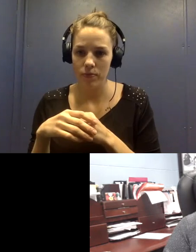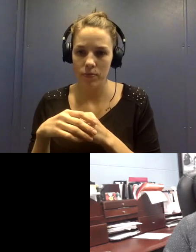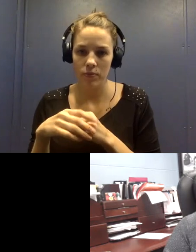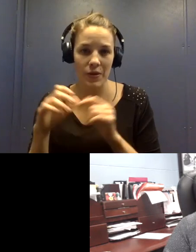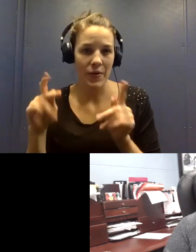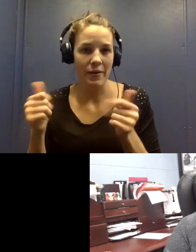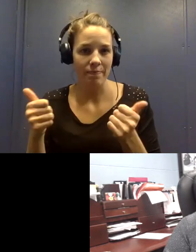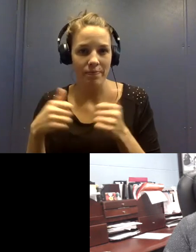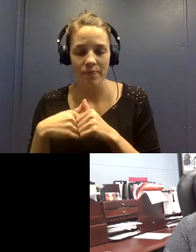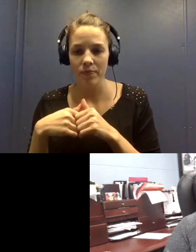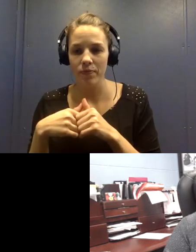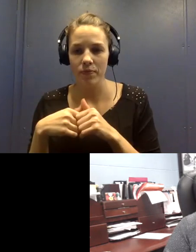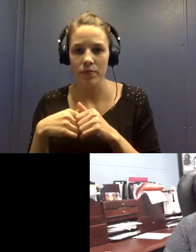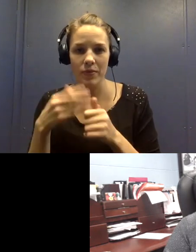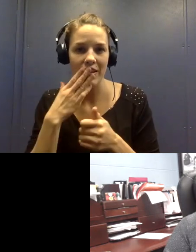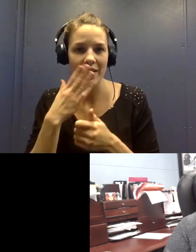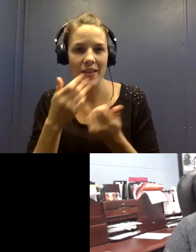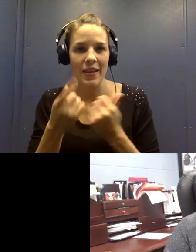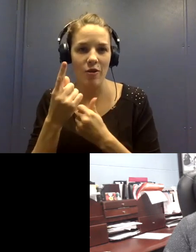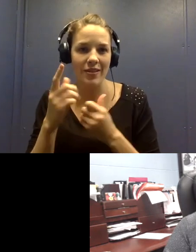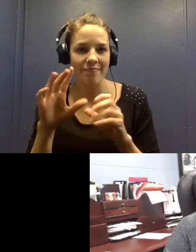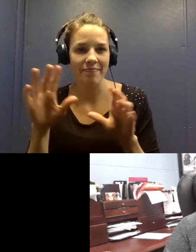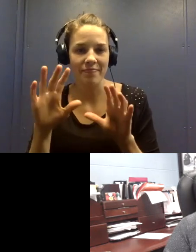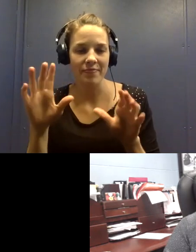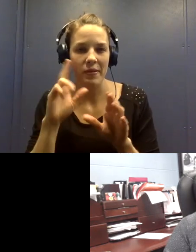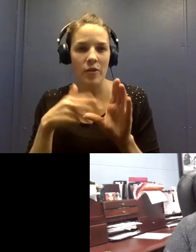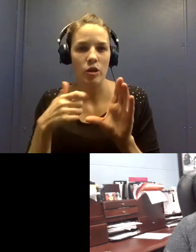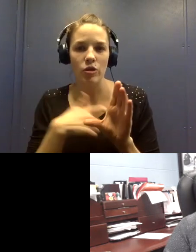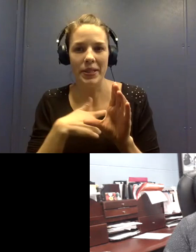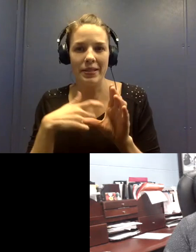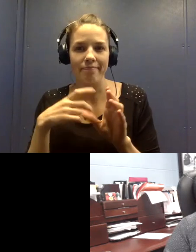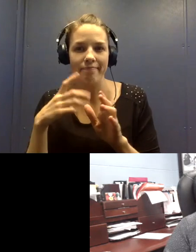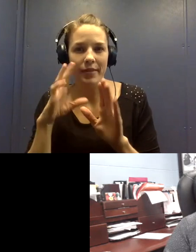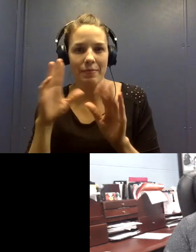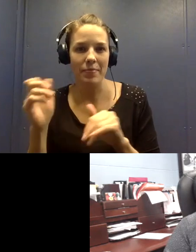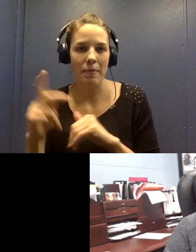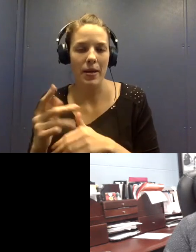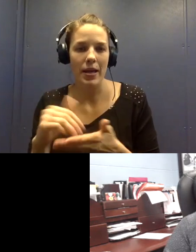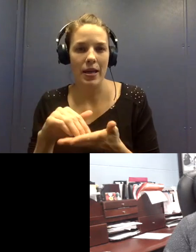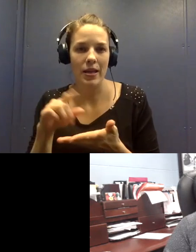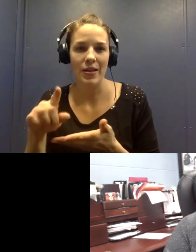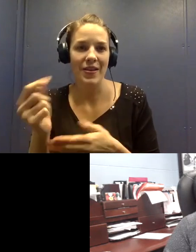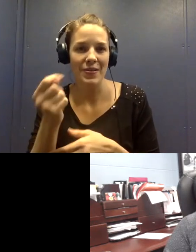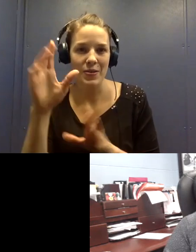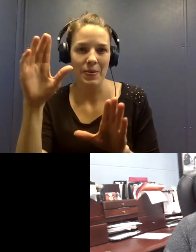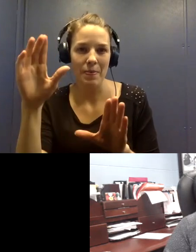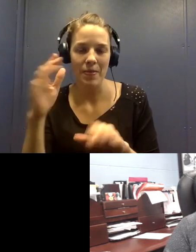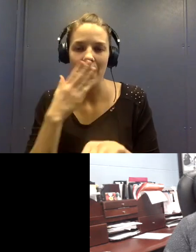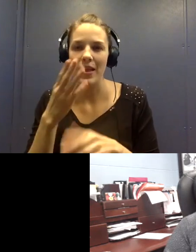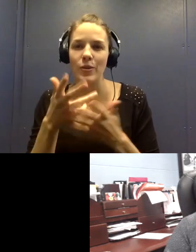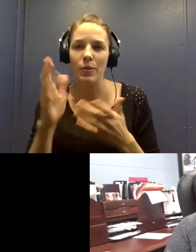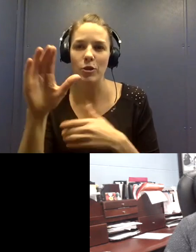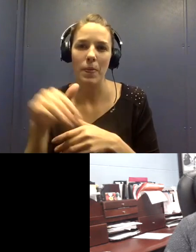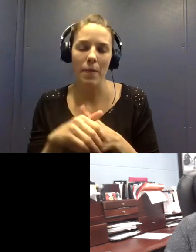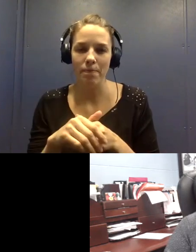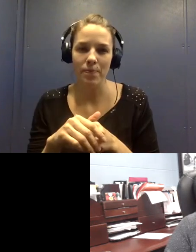Okay. Well, thank you very much, everyone, for joining us. We expect to come back to you on Tuesday. Thank you so much.